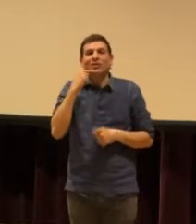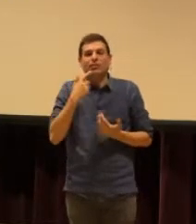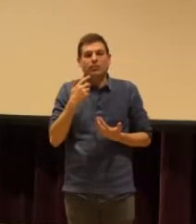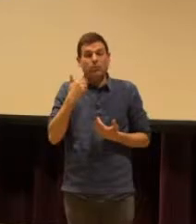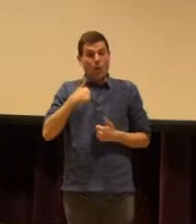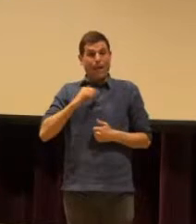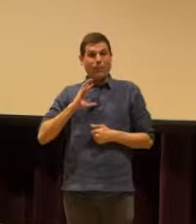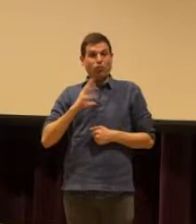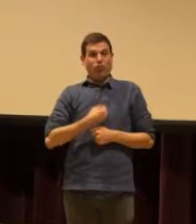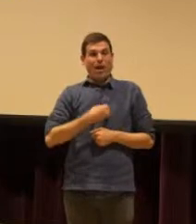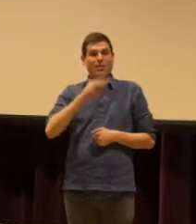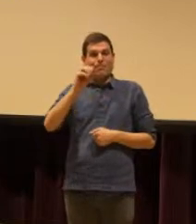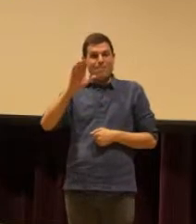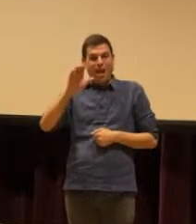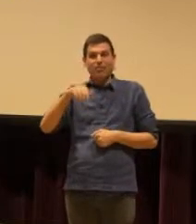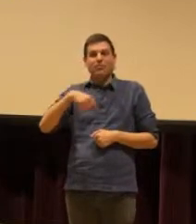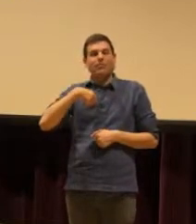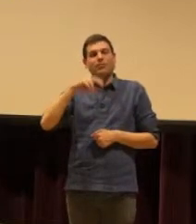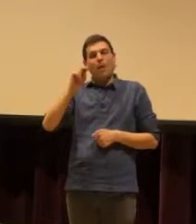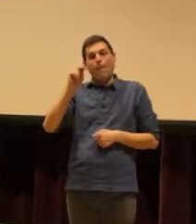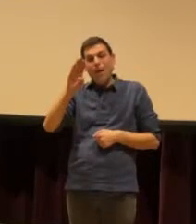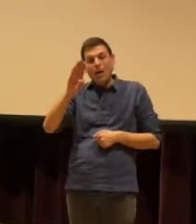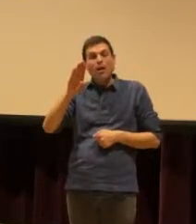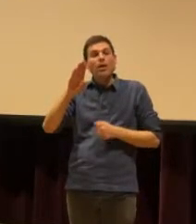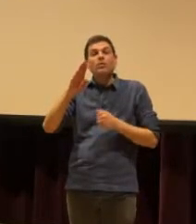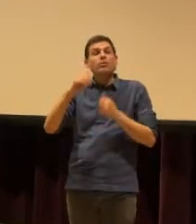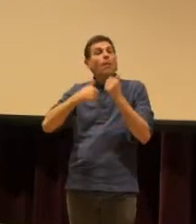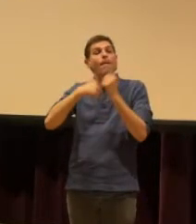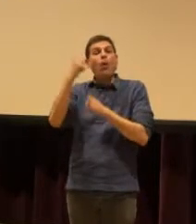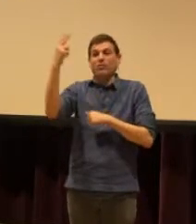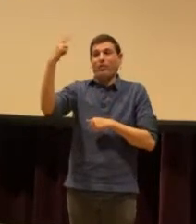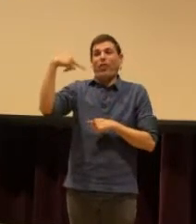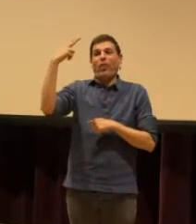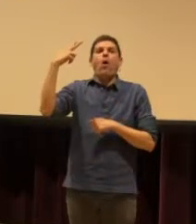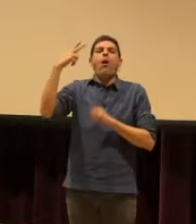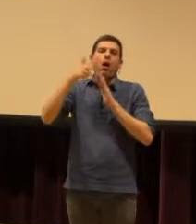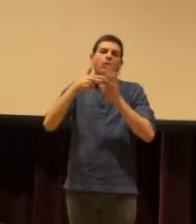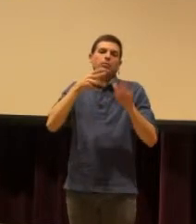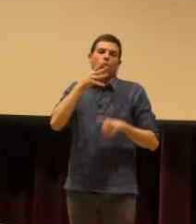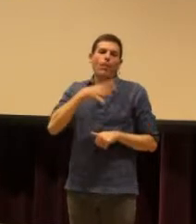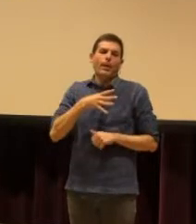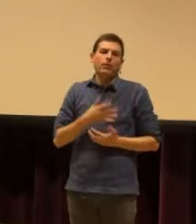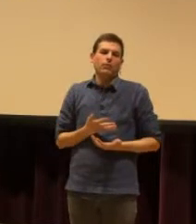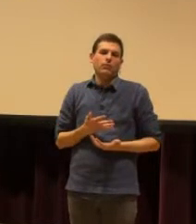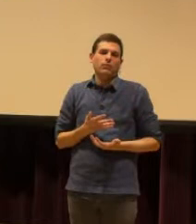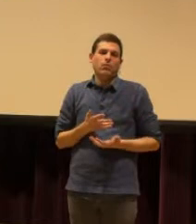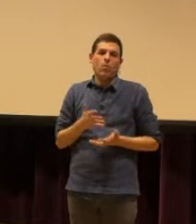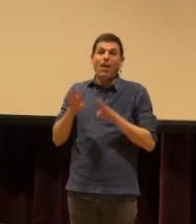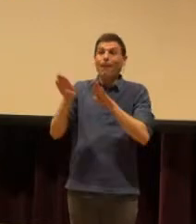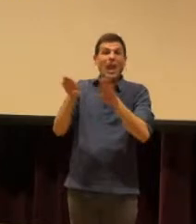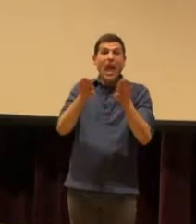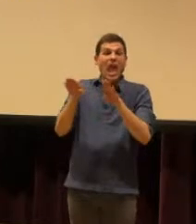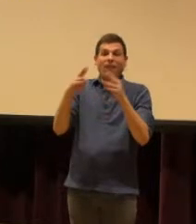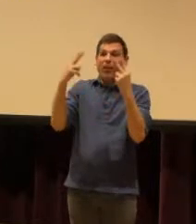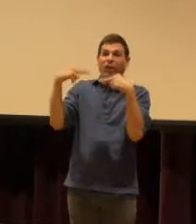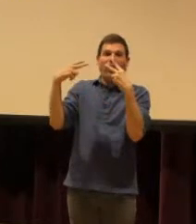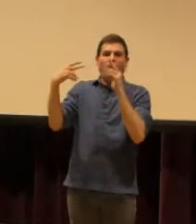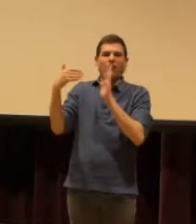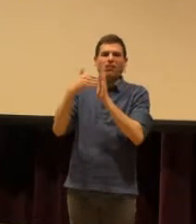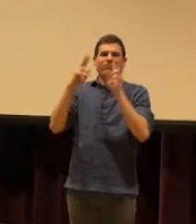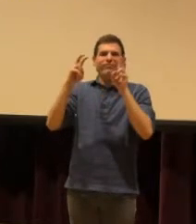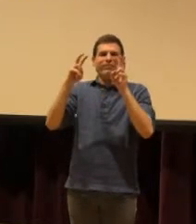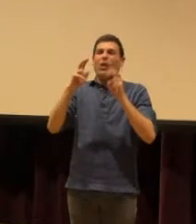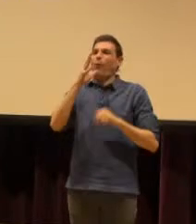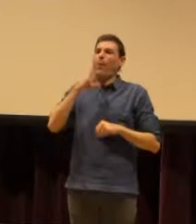trans-masculine person, I'm non-binary, and I'm often treated as a woman in these spaces, and I'm often perceived as a woman in these spaces and not